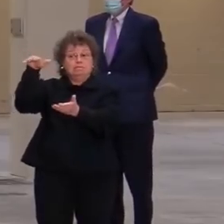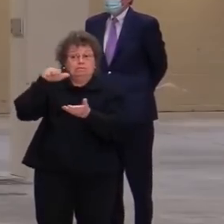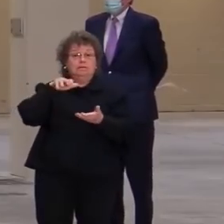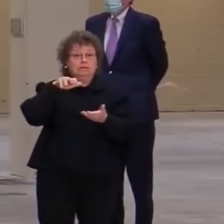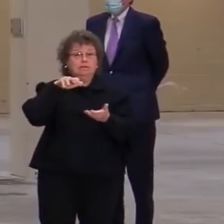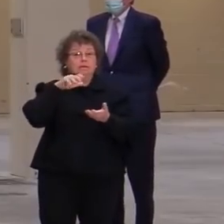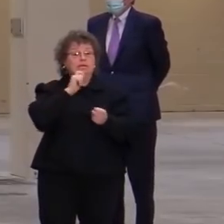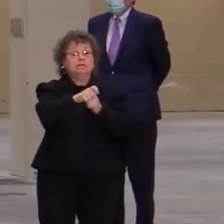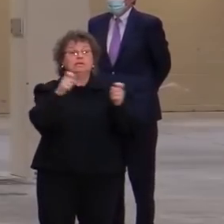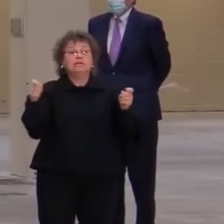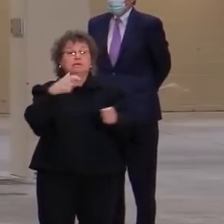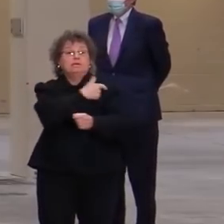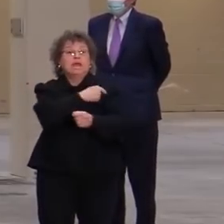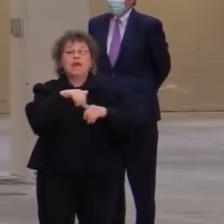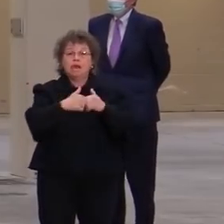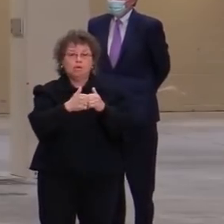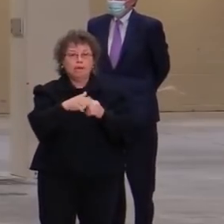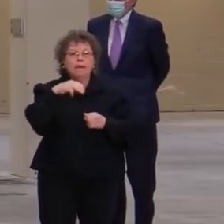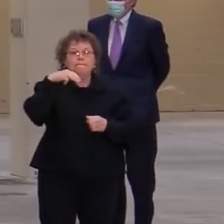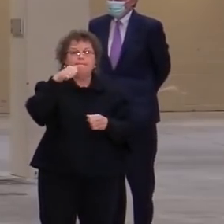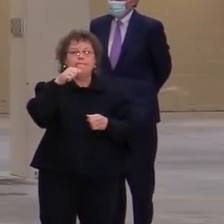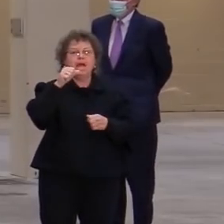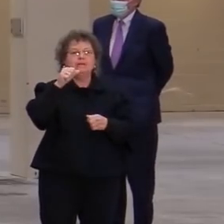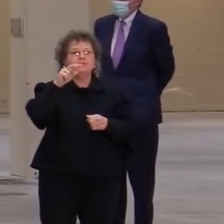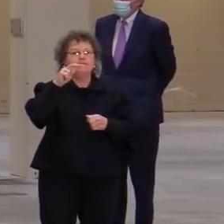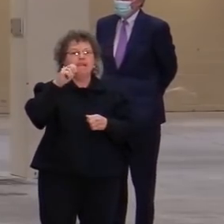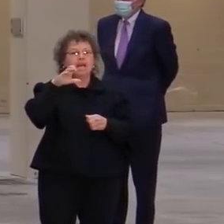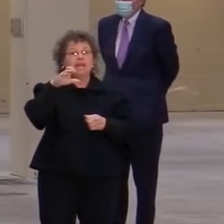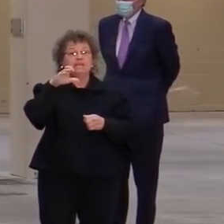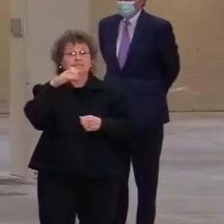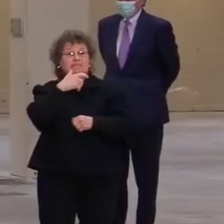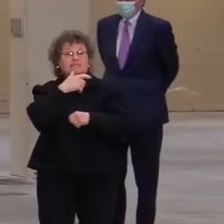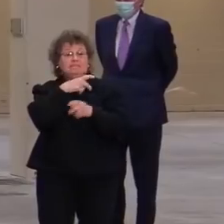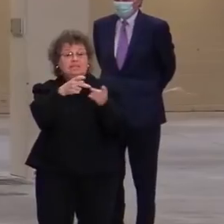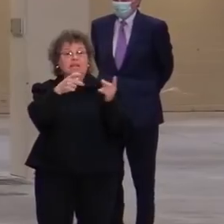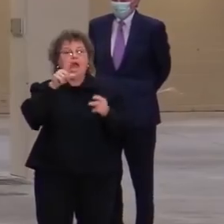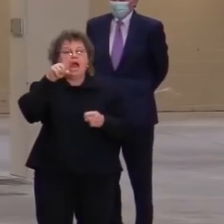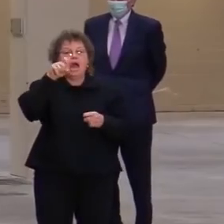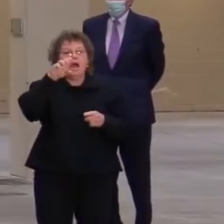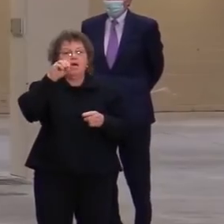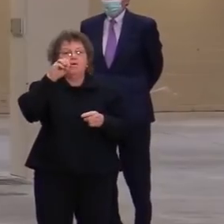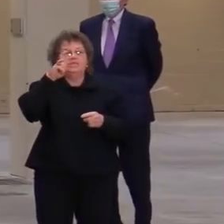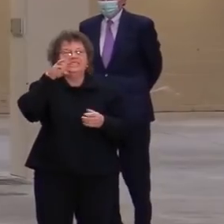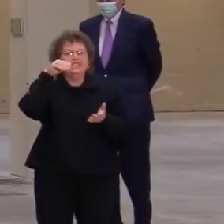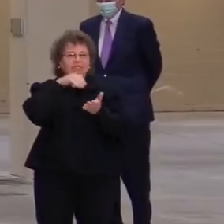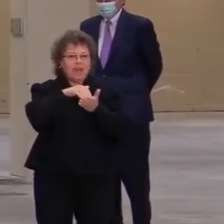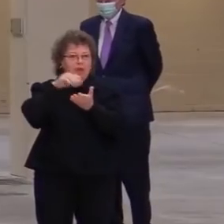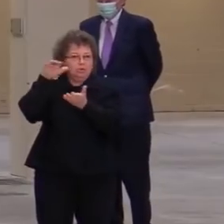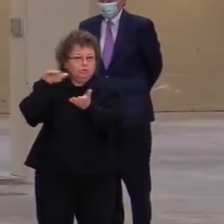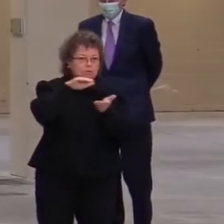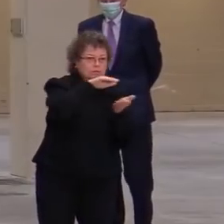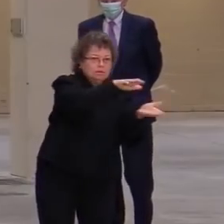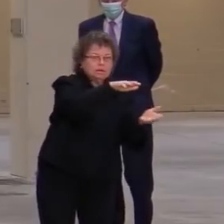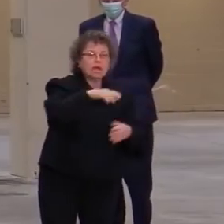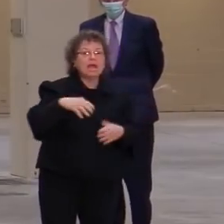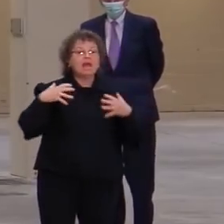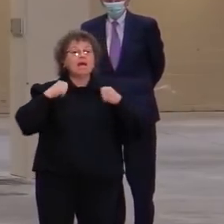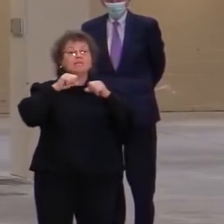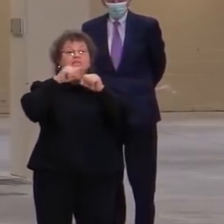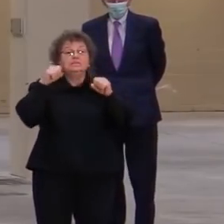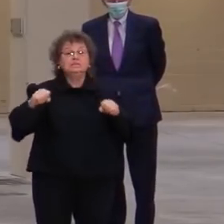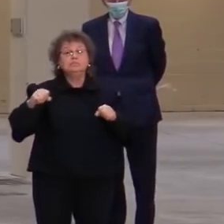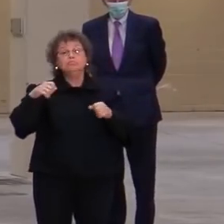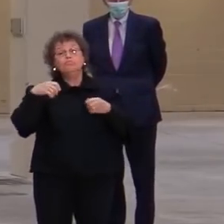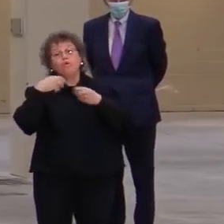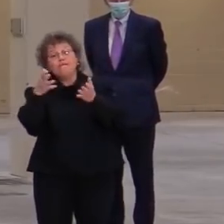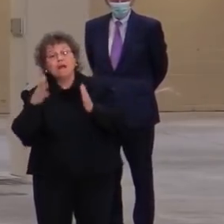in the following manner. Mass vaccination sites are receiving 106,000 doses. Health systems and healthcare